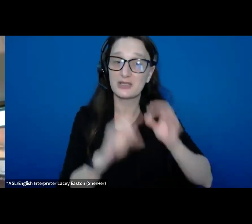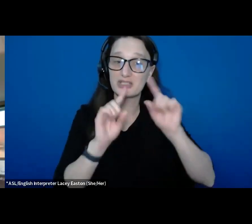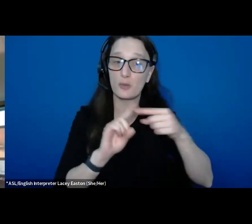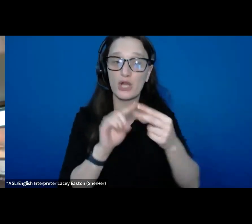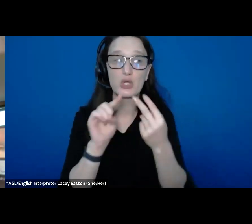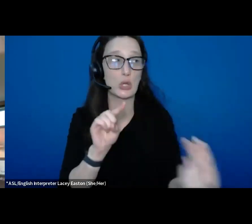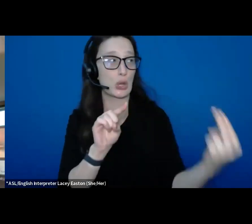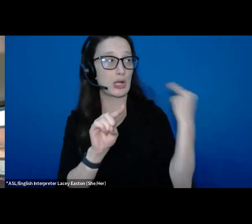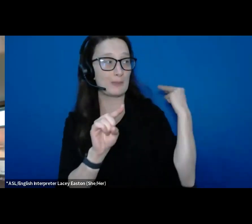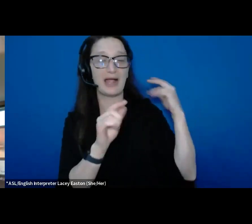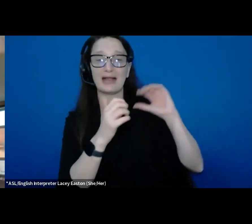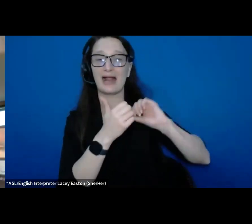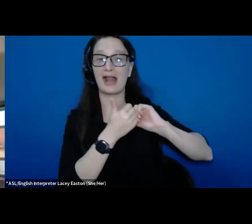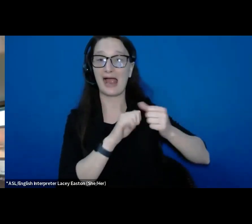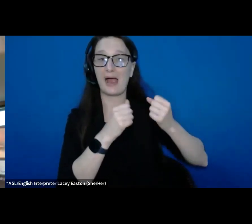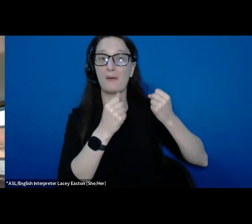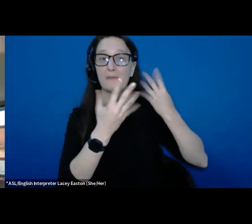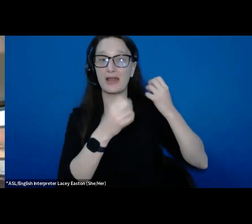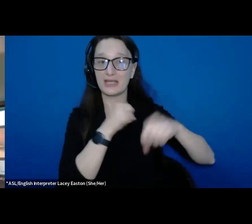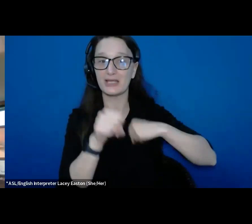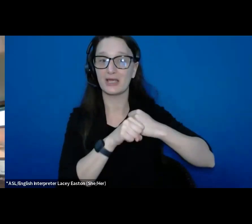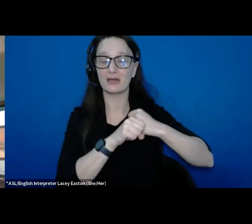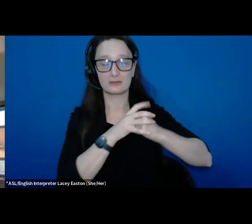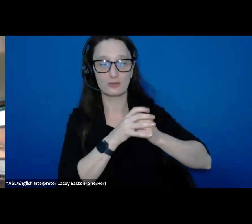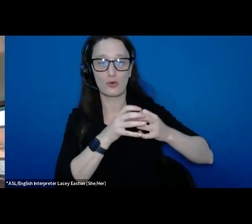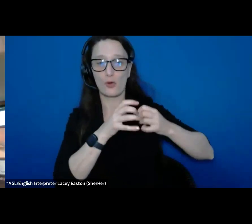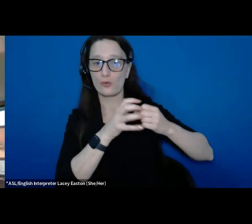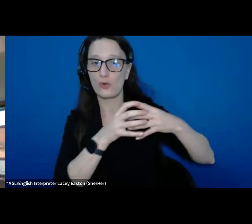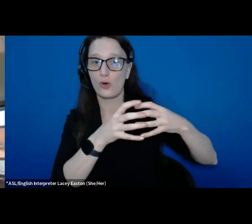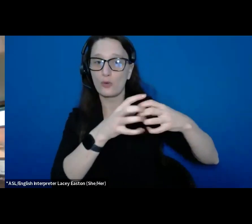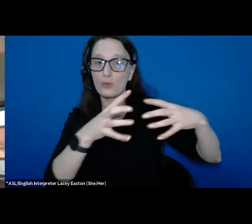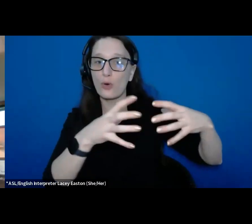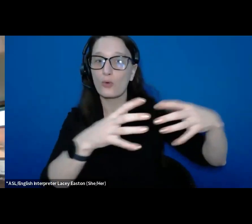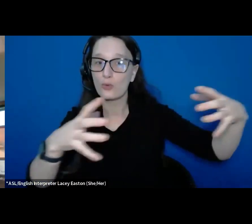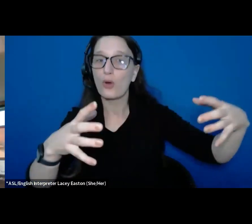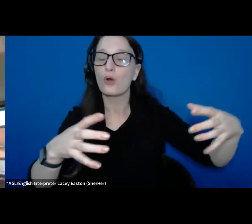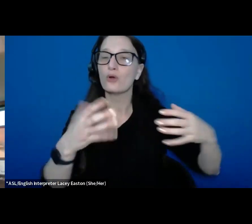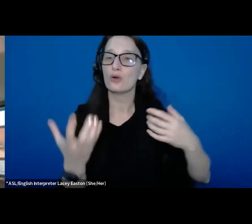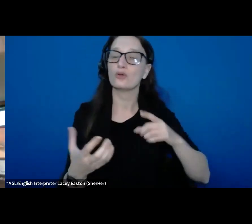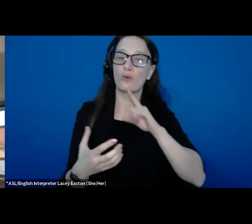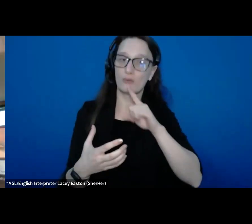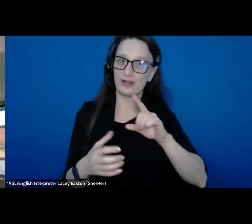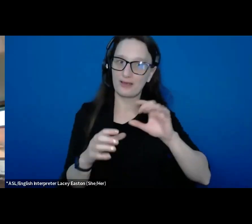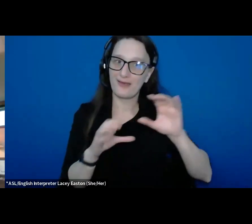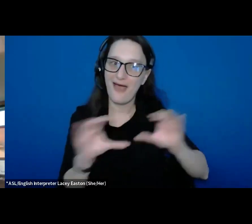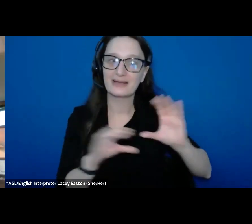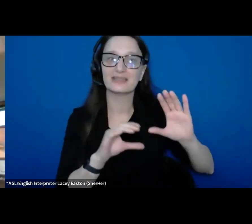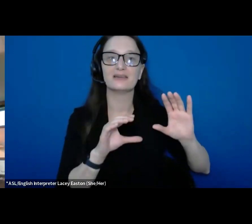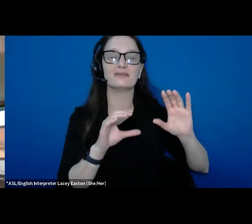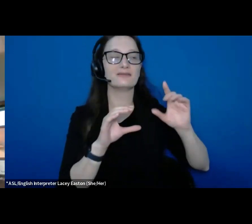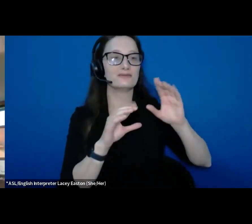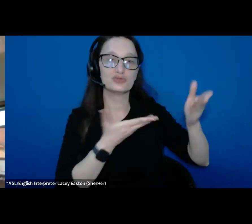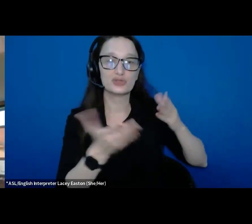so again, that's us being very active with and encouraging it with the service providers, but you guys are the ones that create a lot of